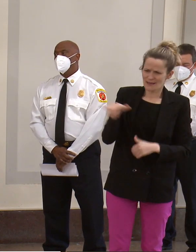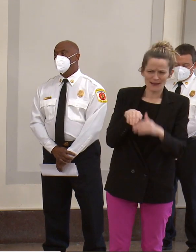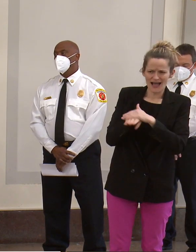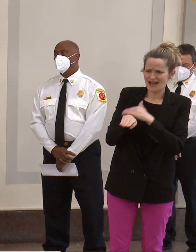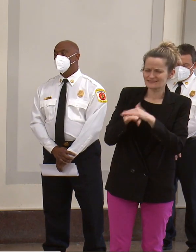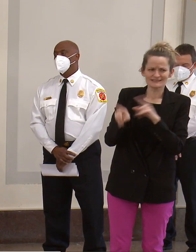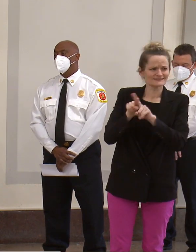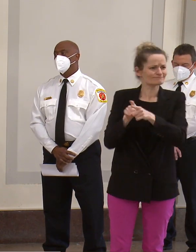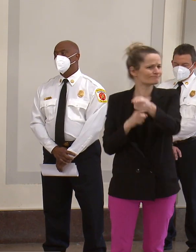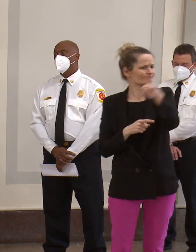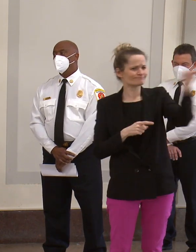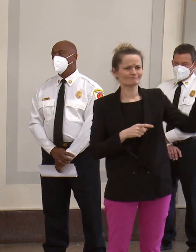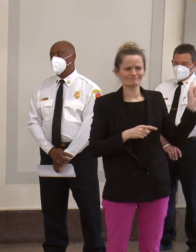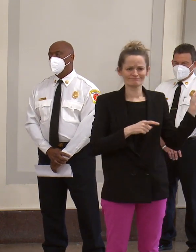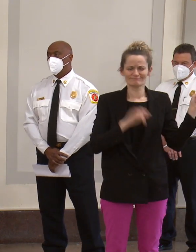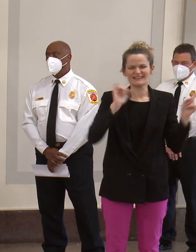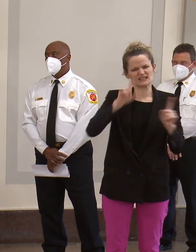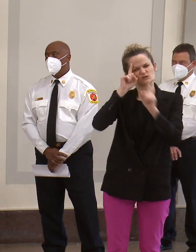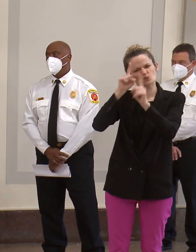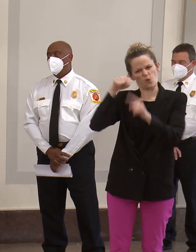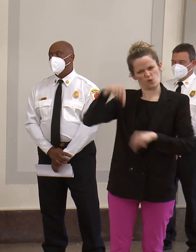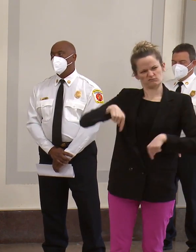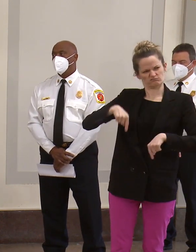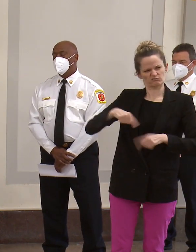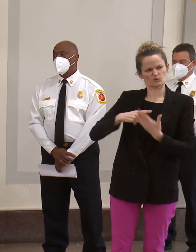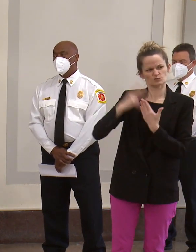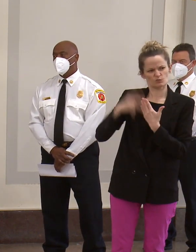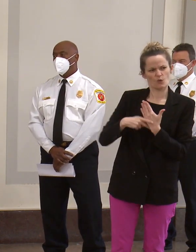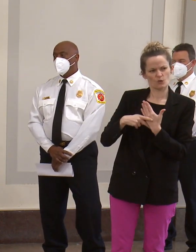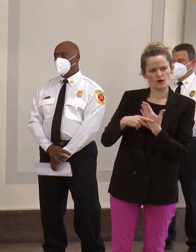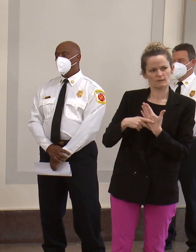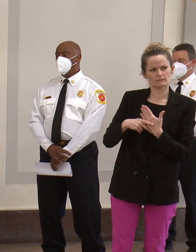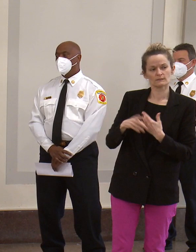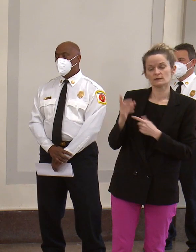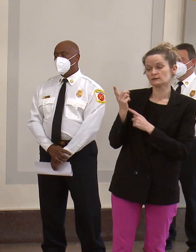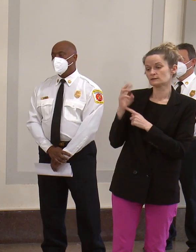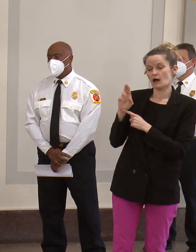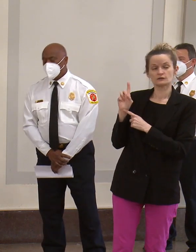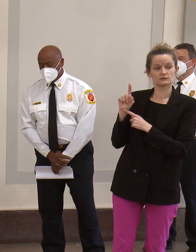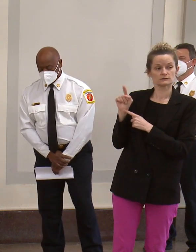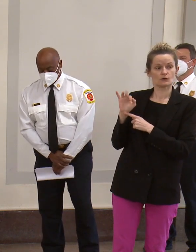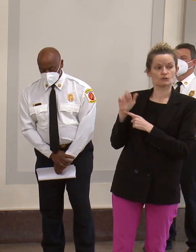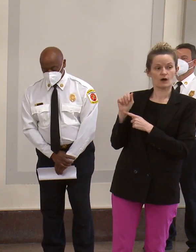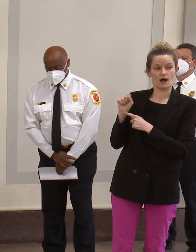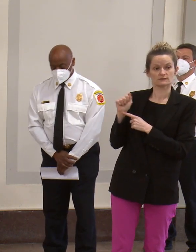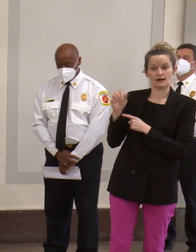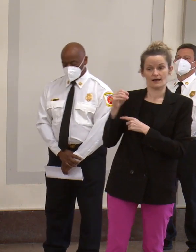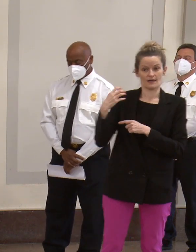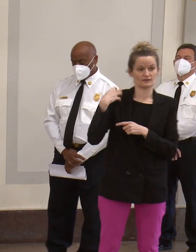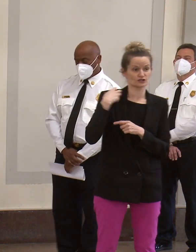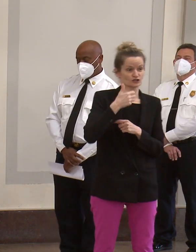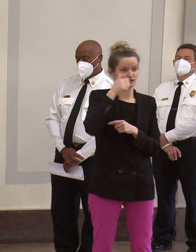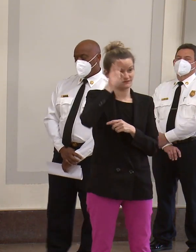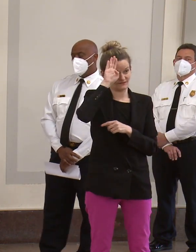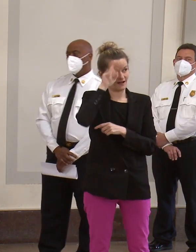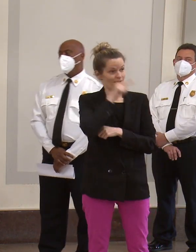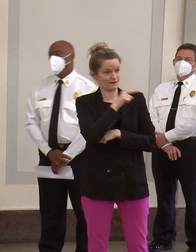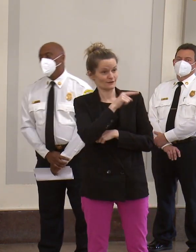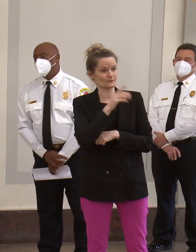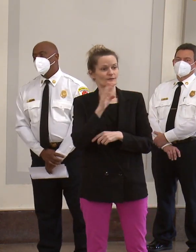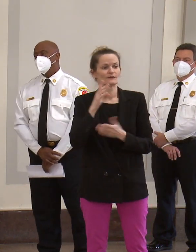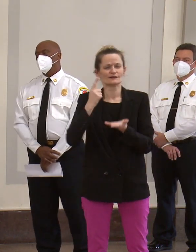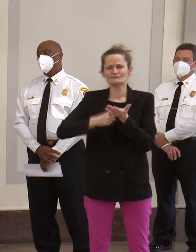program is about. And I'll let Dr. Duraza and Chief Ford go into more, but this is about equitable access for people who need to be